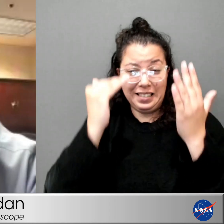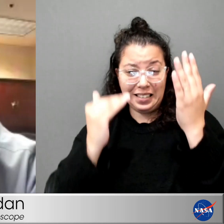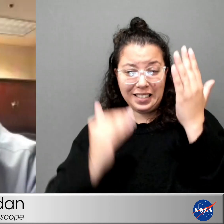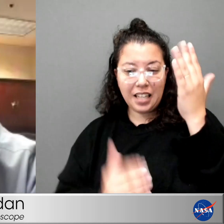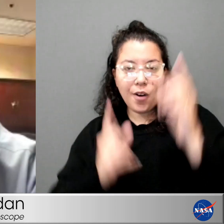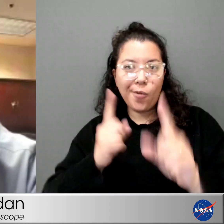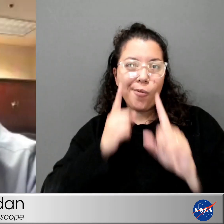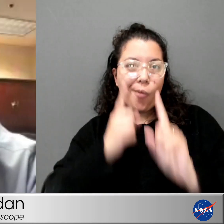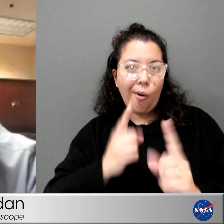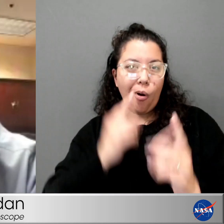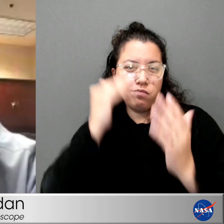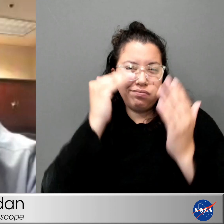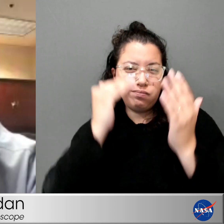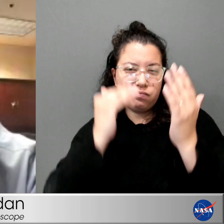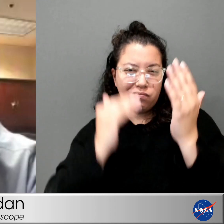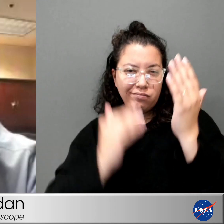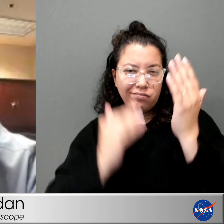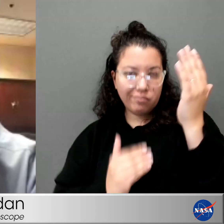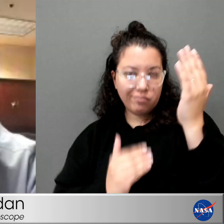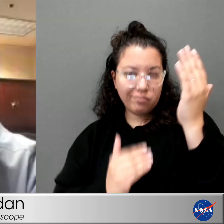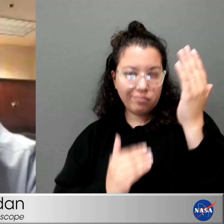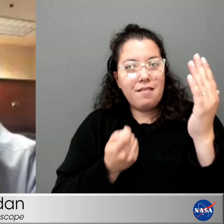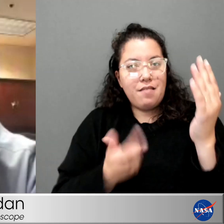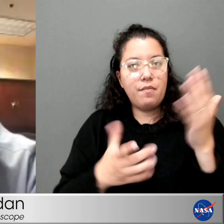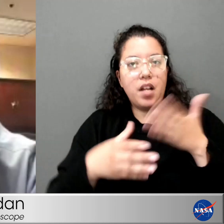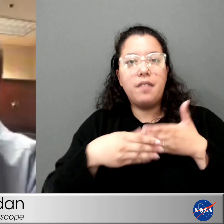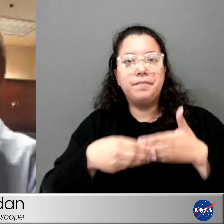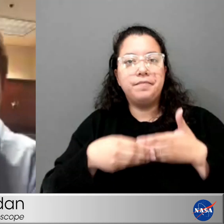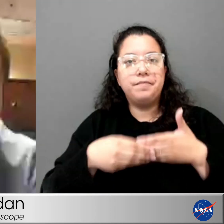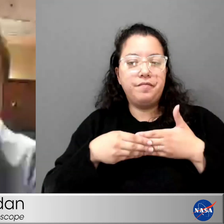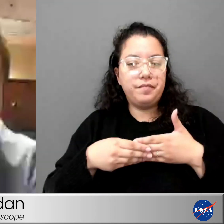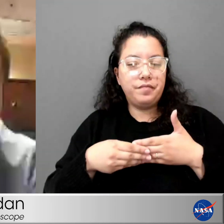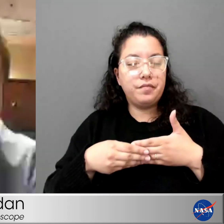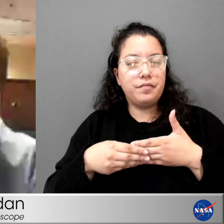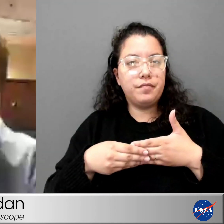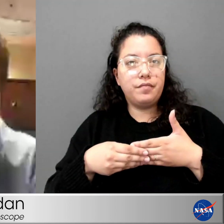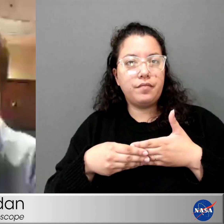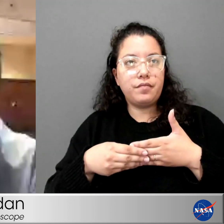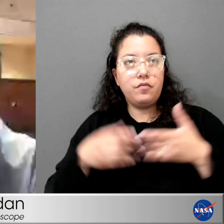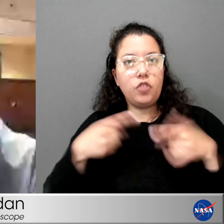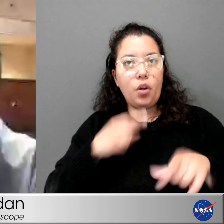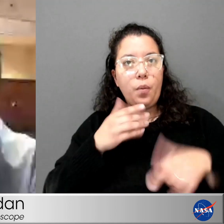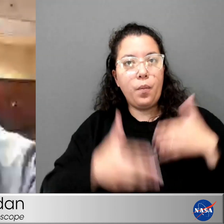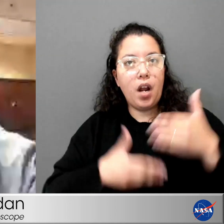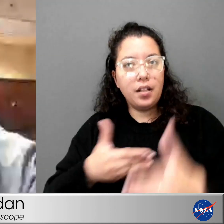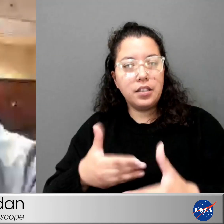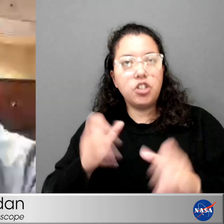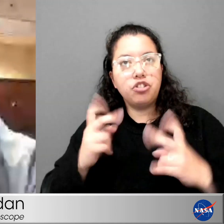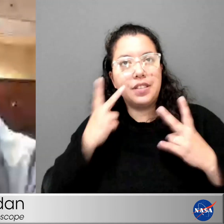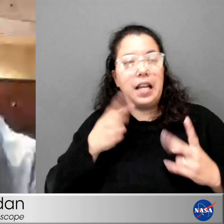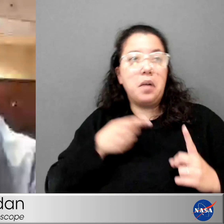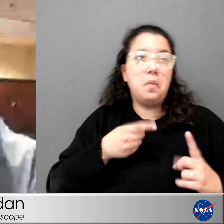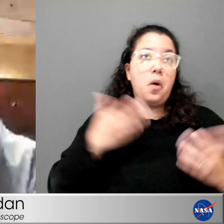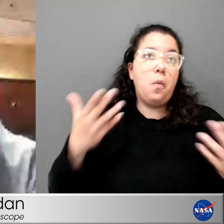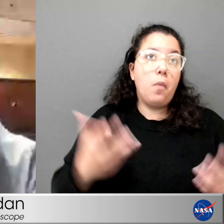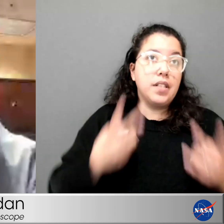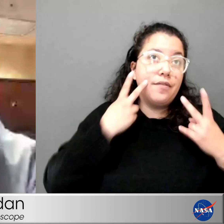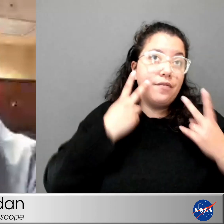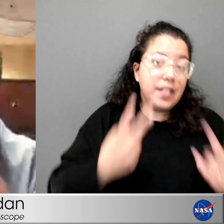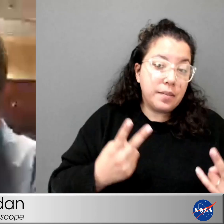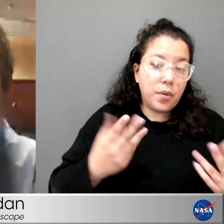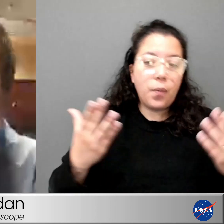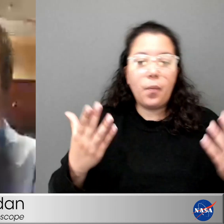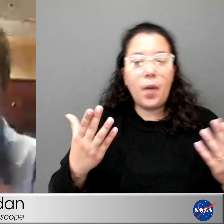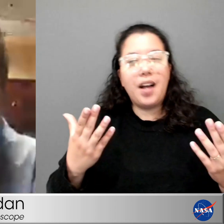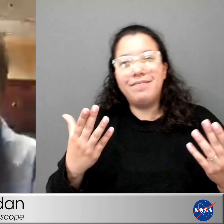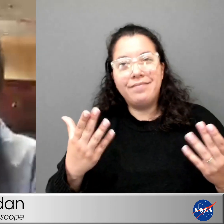some flexibility at the end to actually observe what we could observe, what was visible at the time when we had to observe these. How